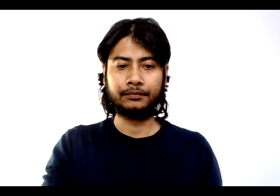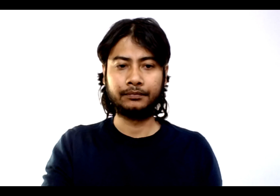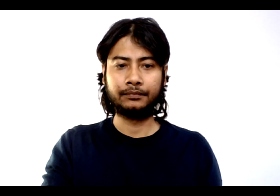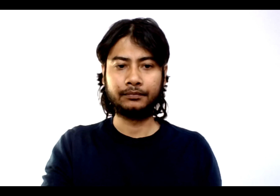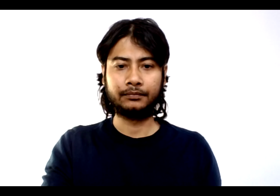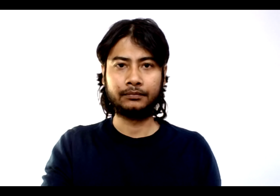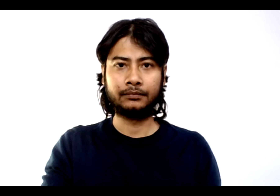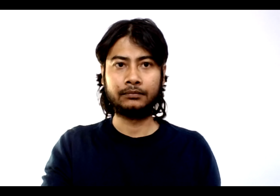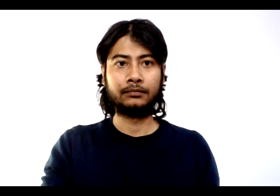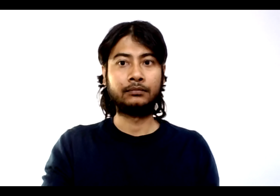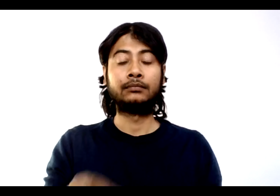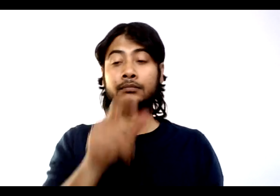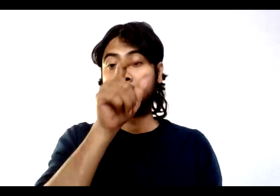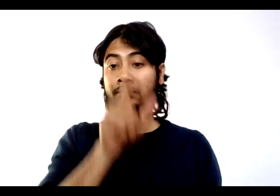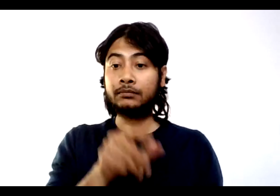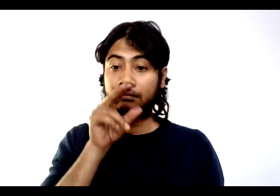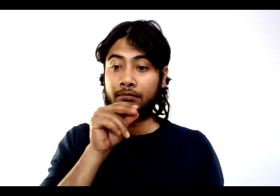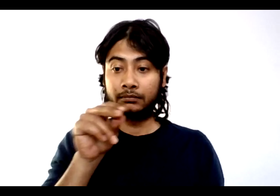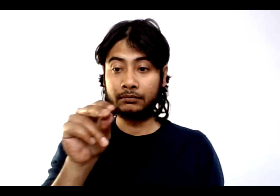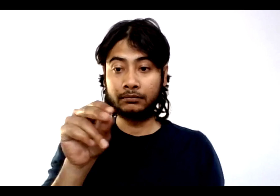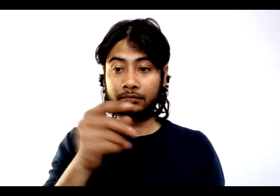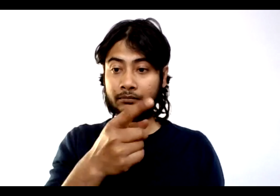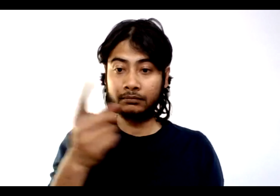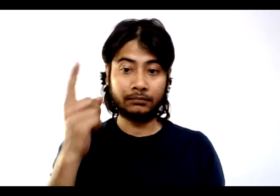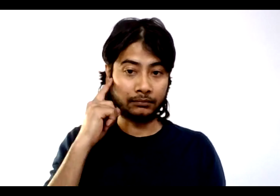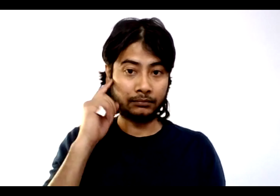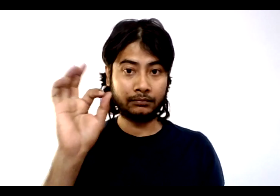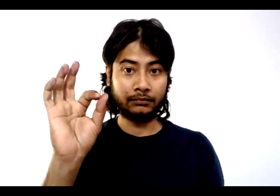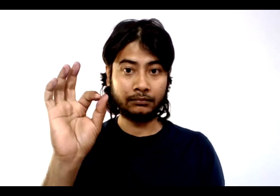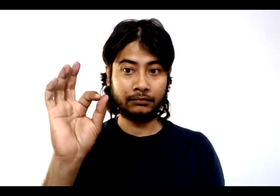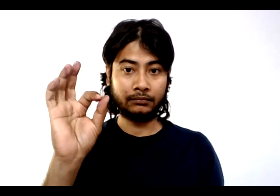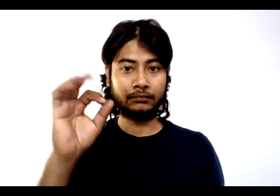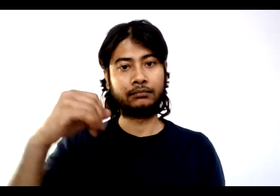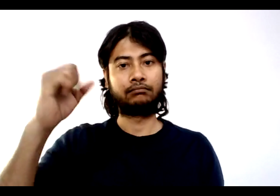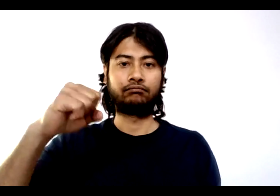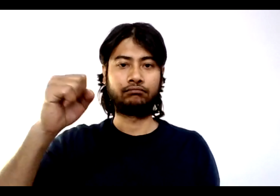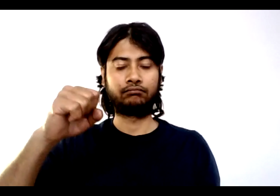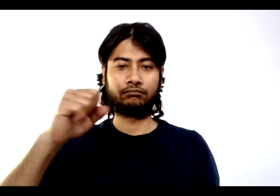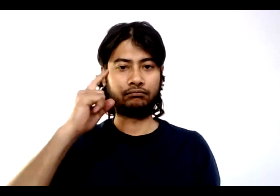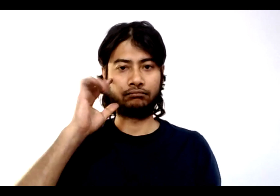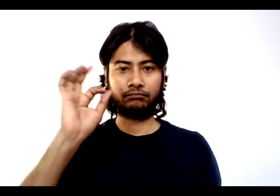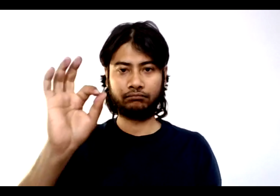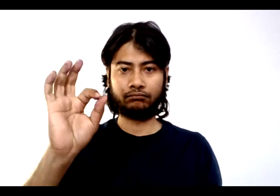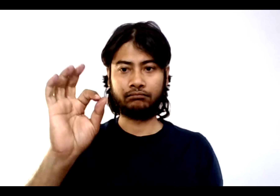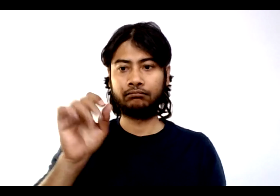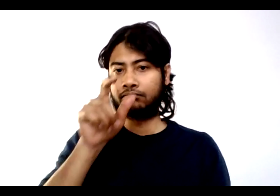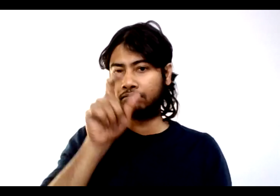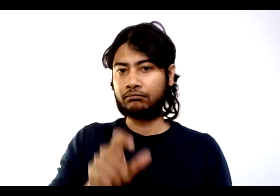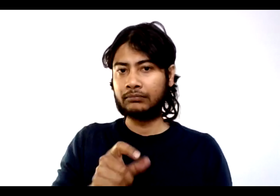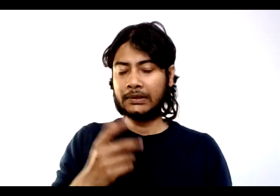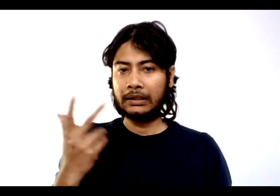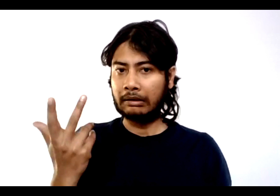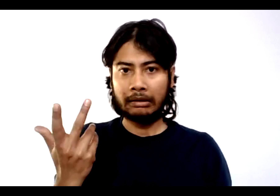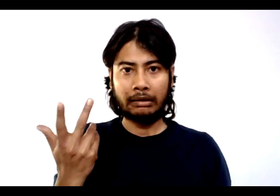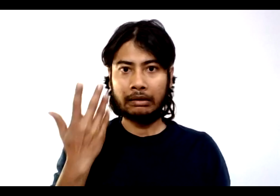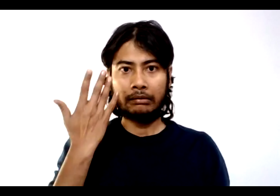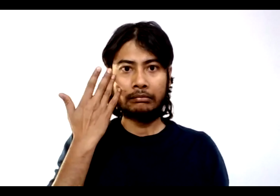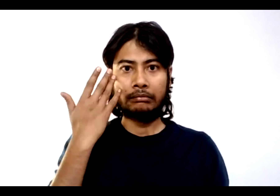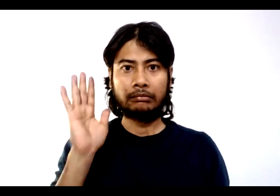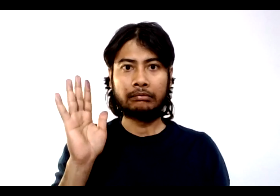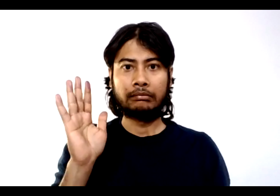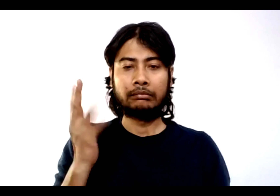Are you able to hear me? Yes, we can. Oh, I don't know. Somehow, perhaps it just